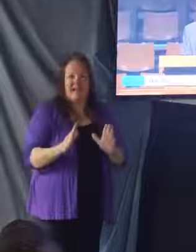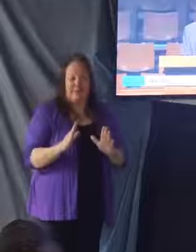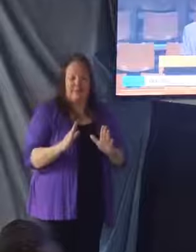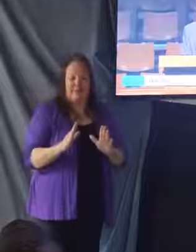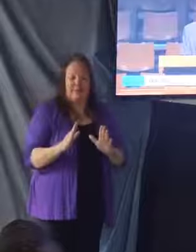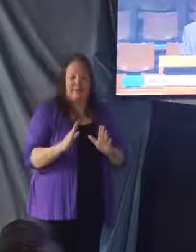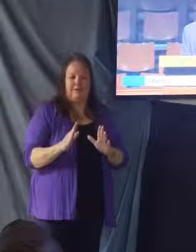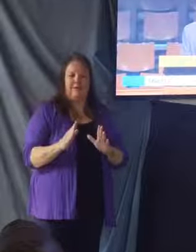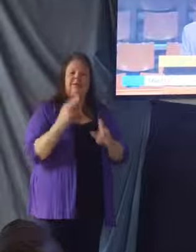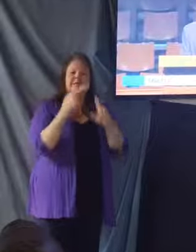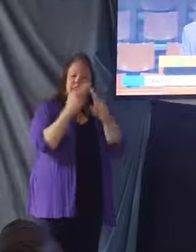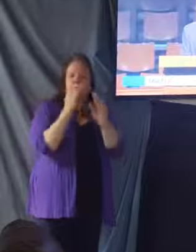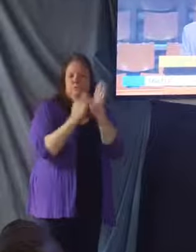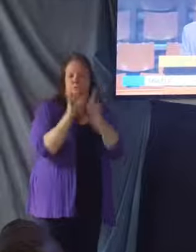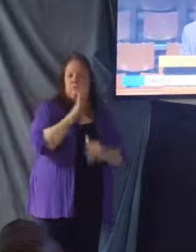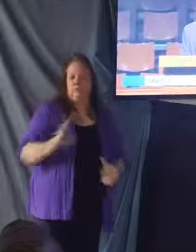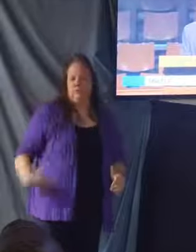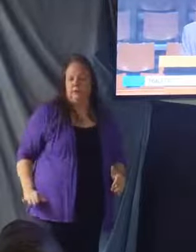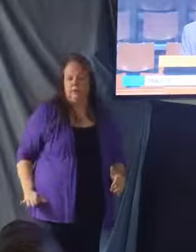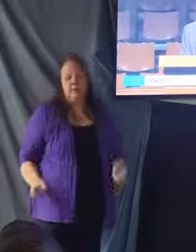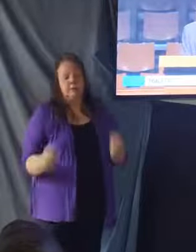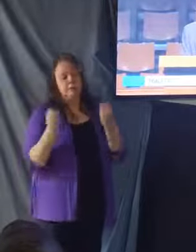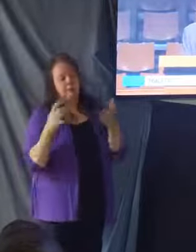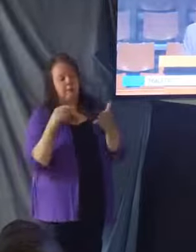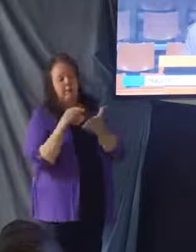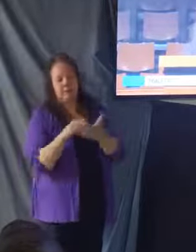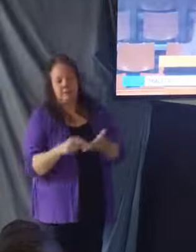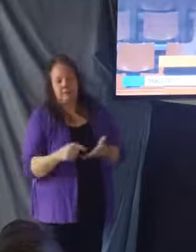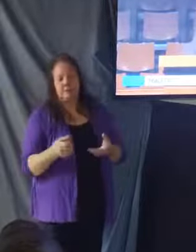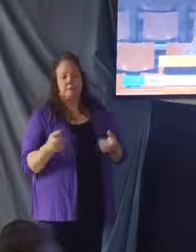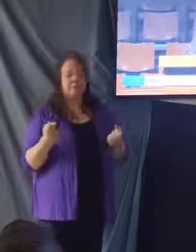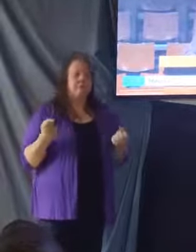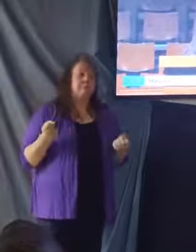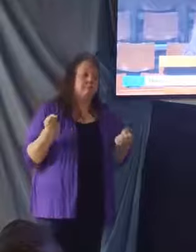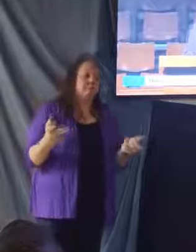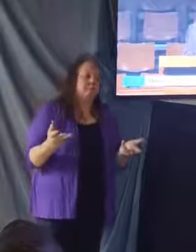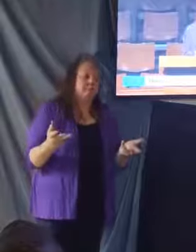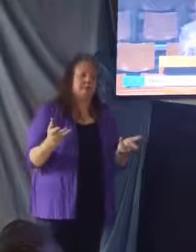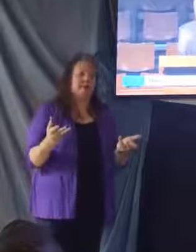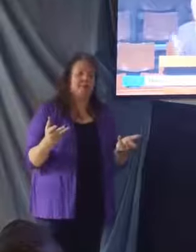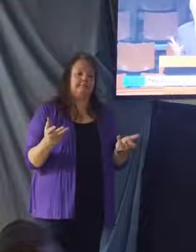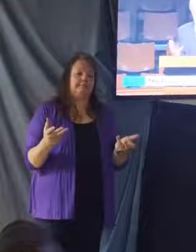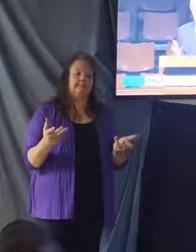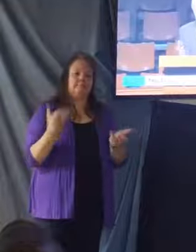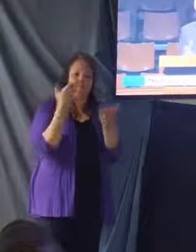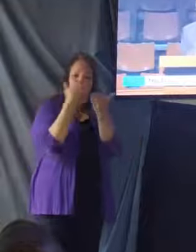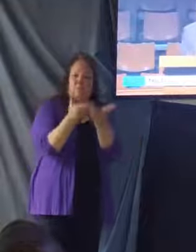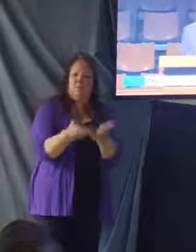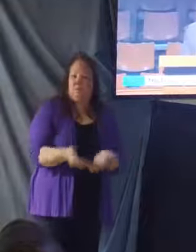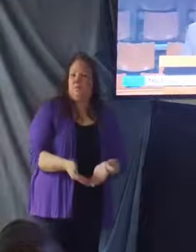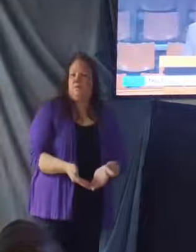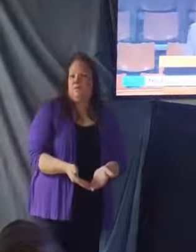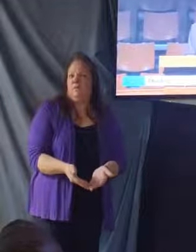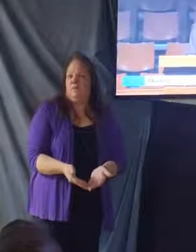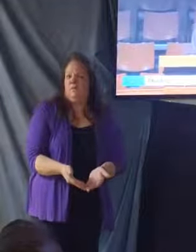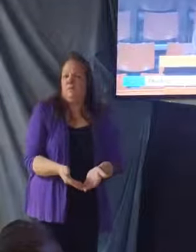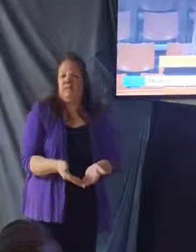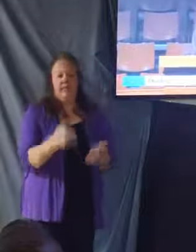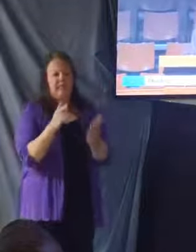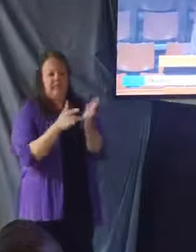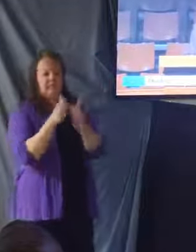we won't. But there are numerous passages and numerous other evidences